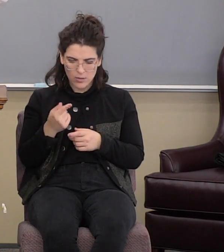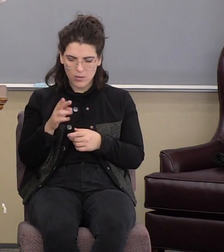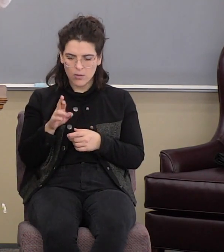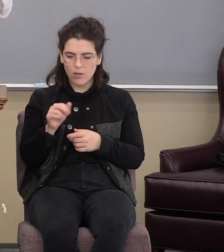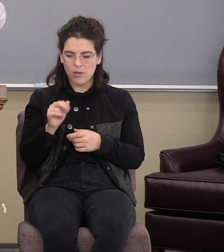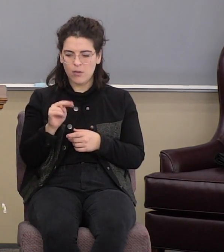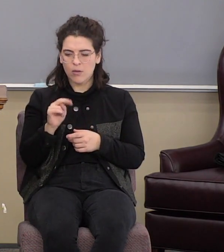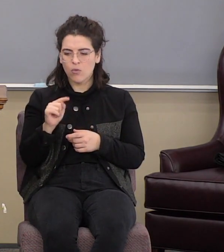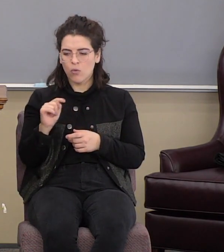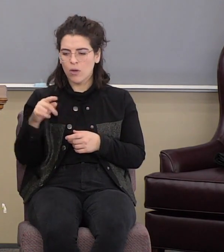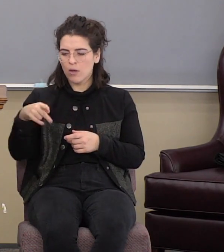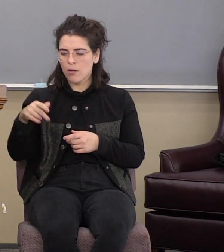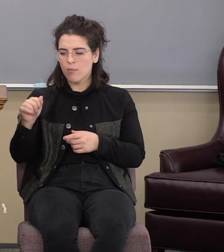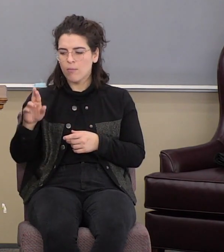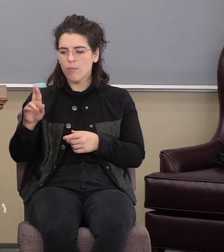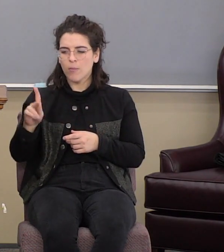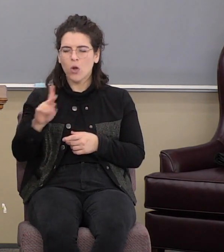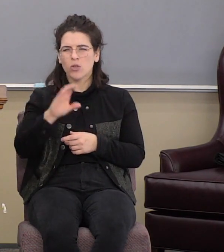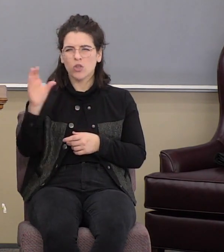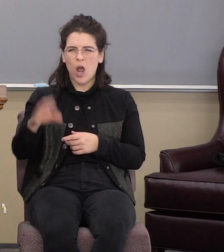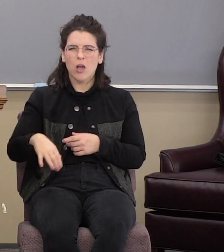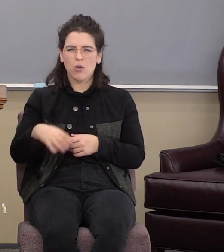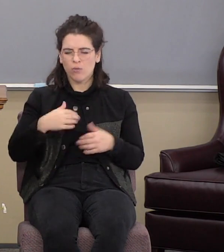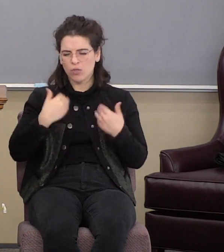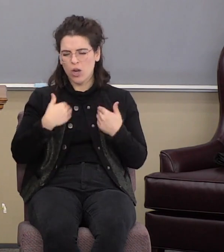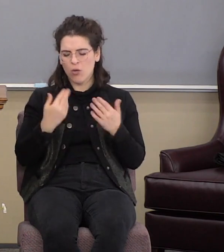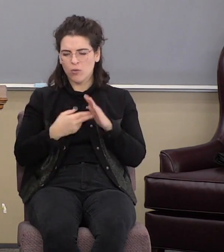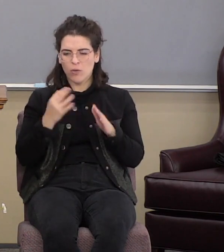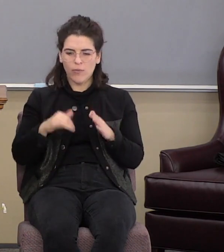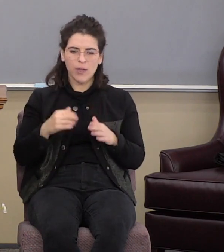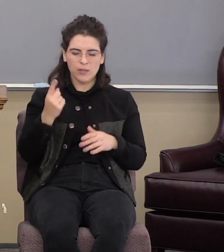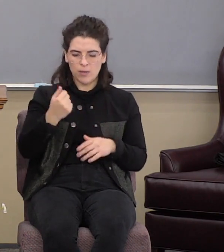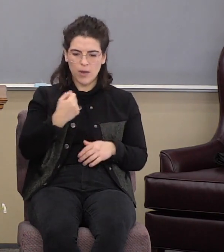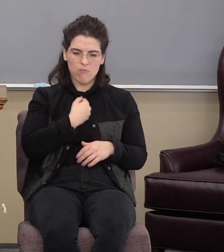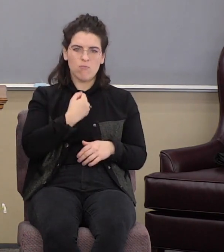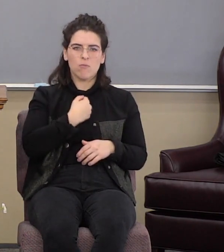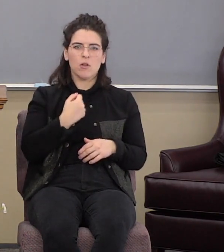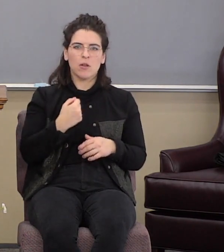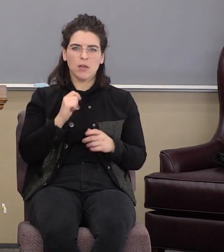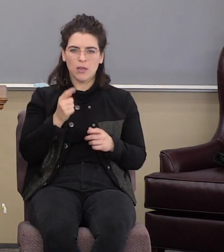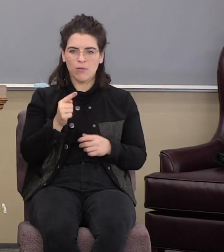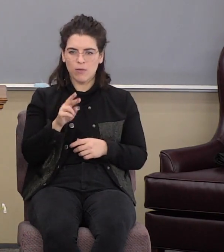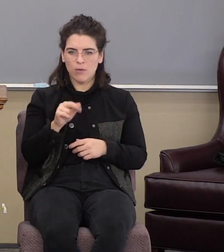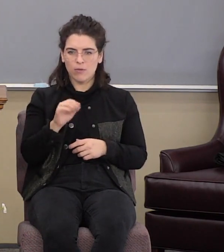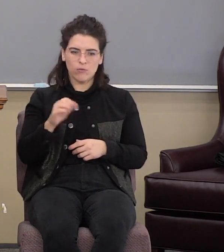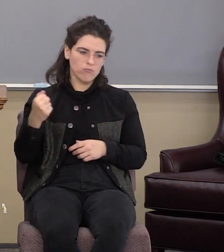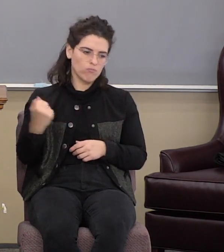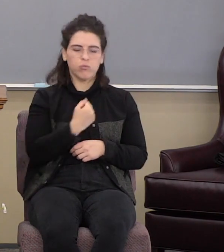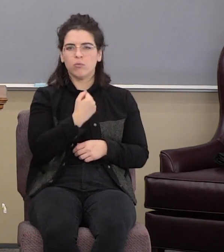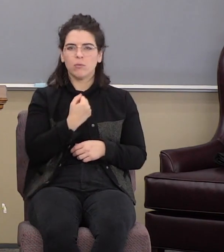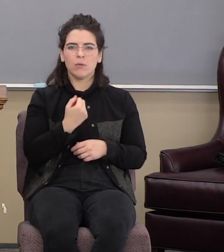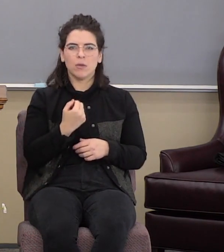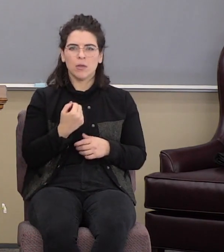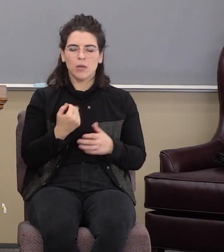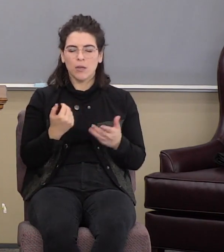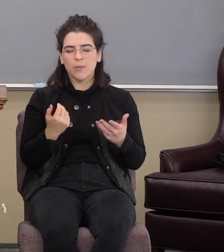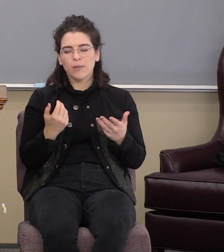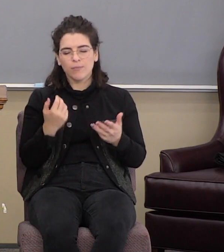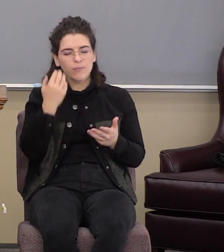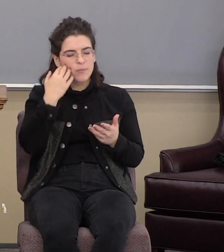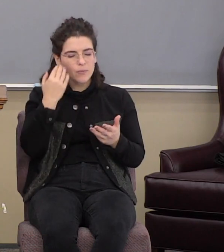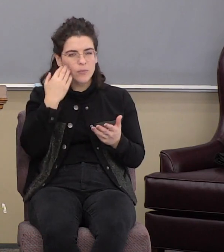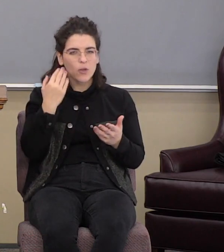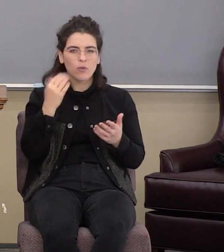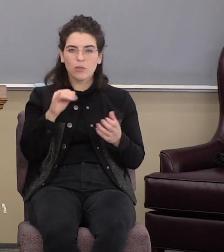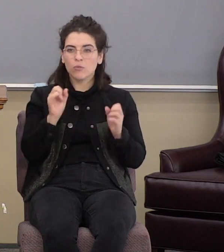then it was called Grant Park when I was young. And, you know, and some guy hit me in the chest. You know, I gave him a track. Next thing you know, he hits me in the chest. You know, I mean, you know